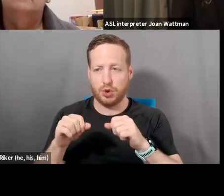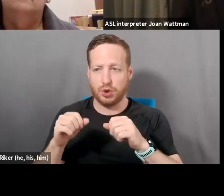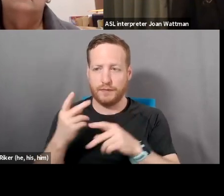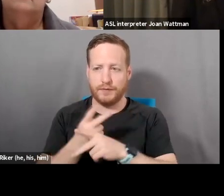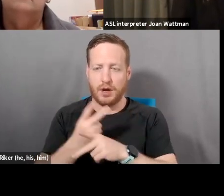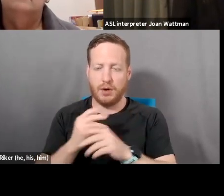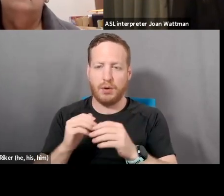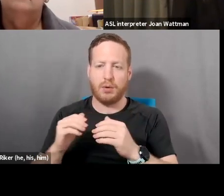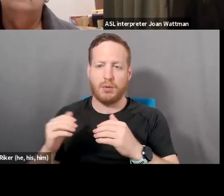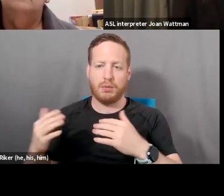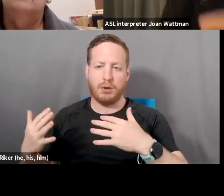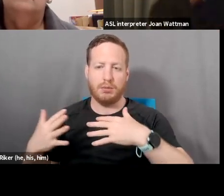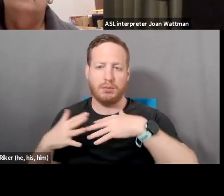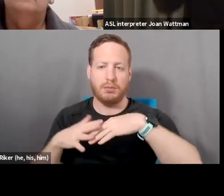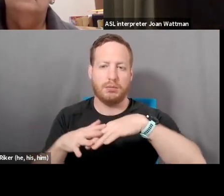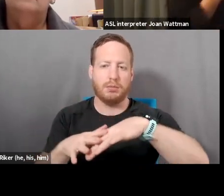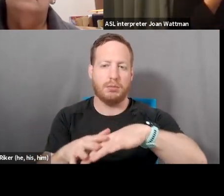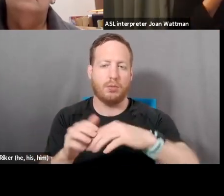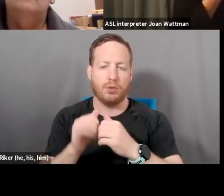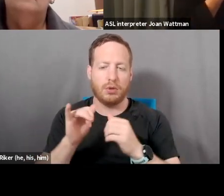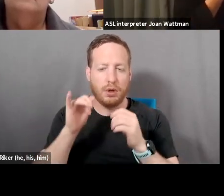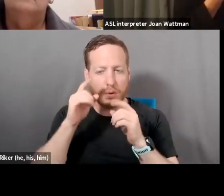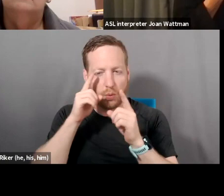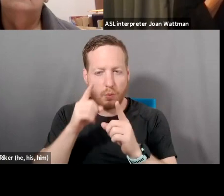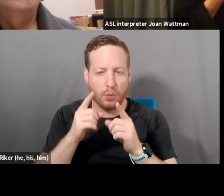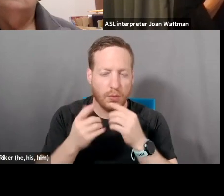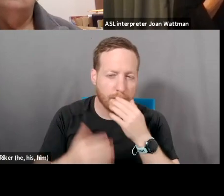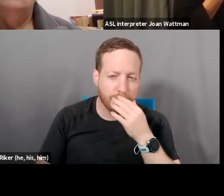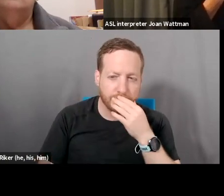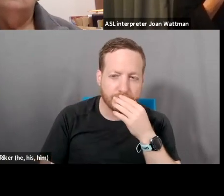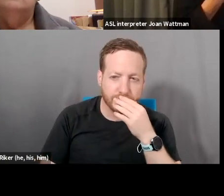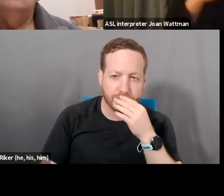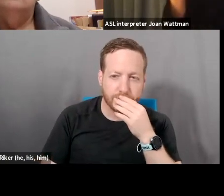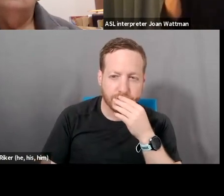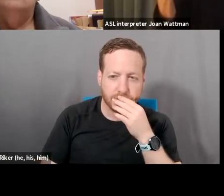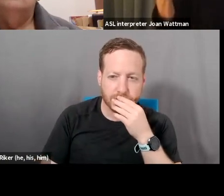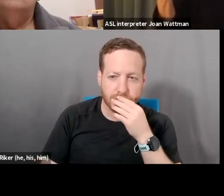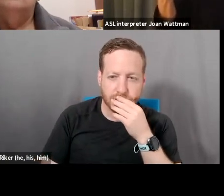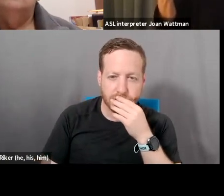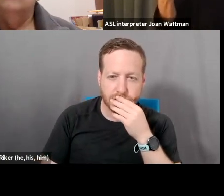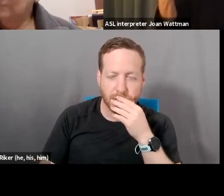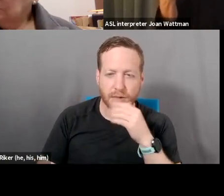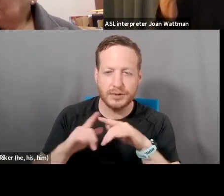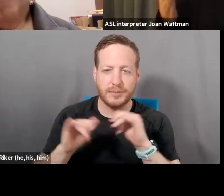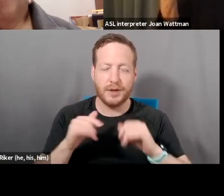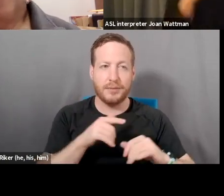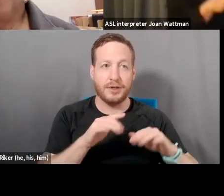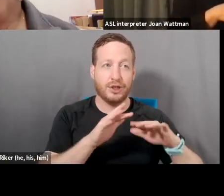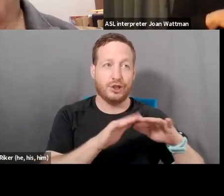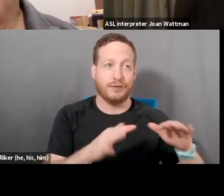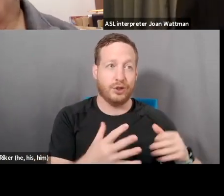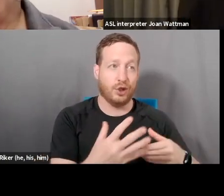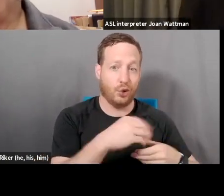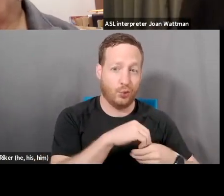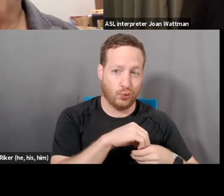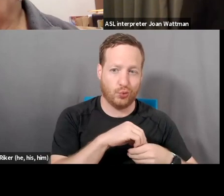help in setting up an agency like that. And I think it would be great if we could get those 4 strategic goals, or the ones that overlap